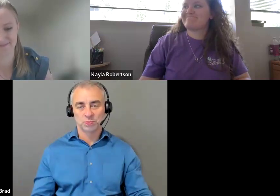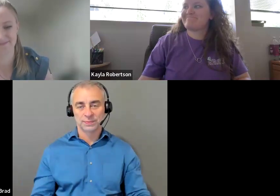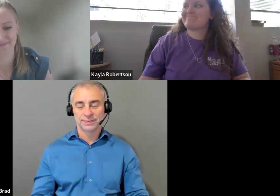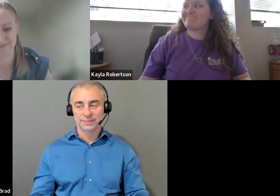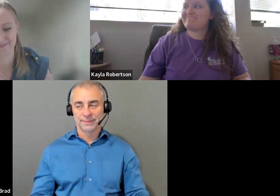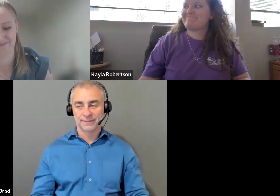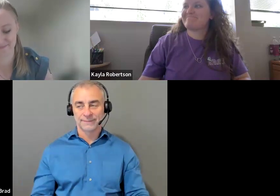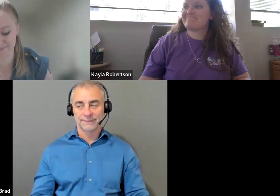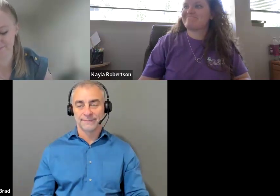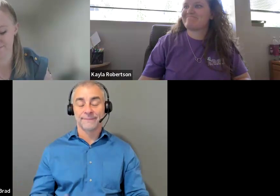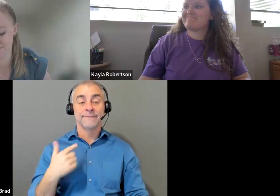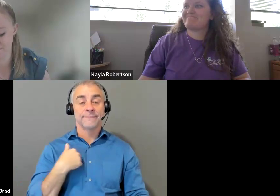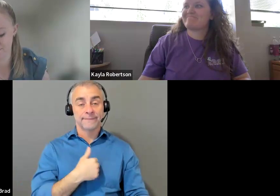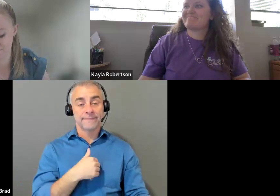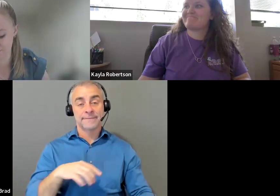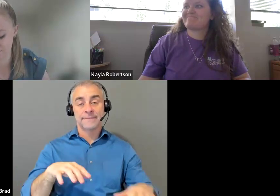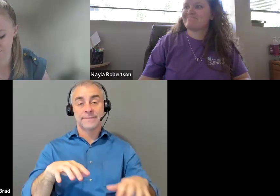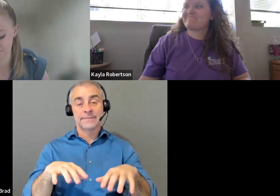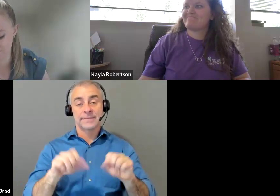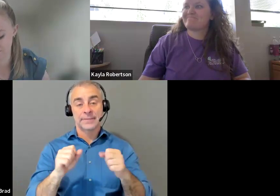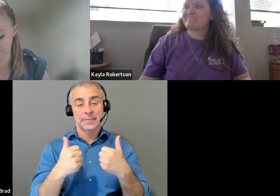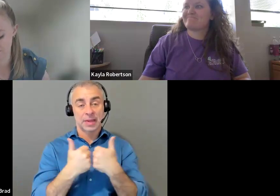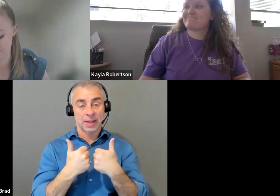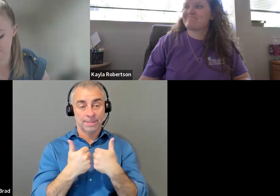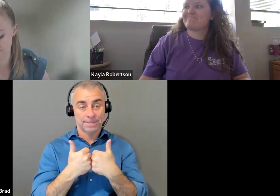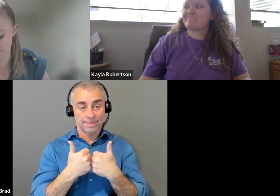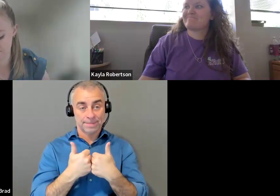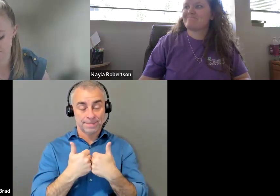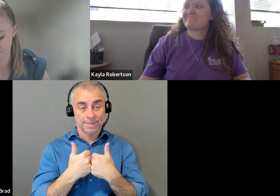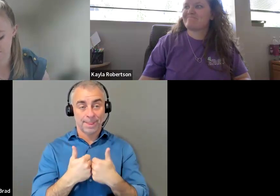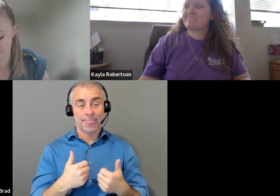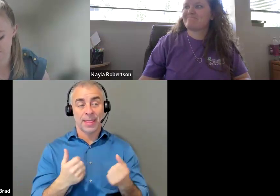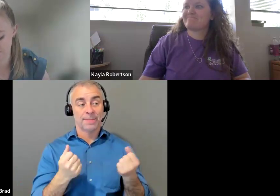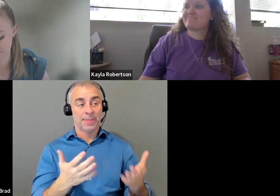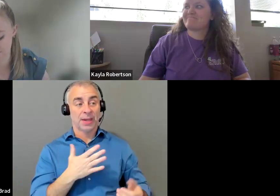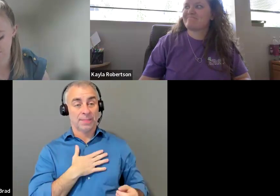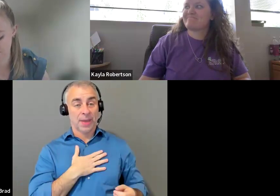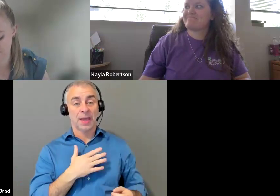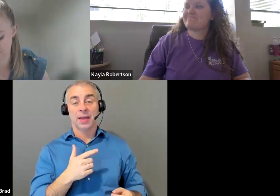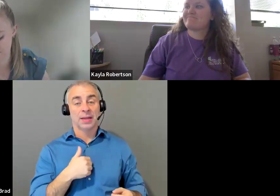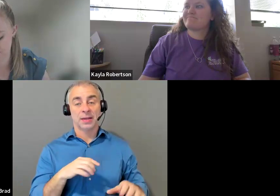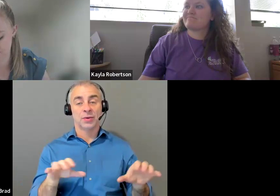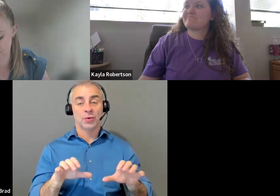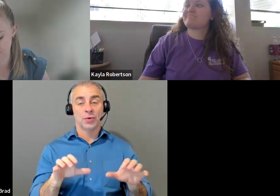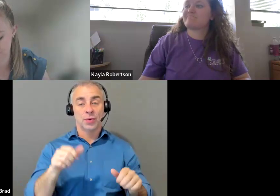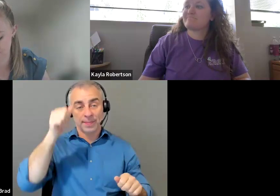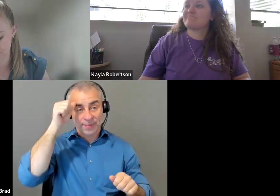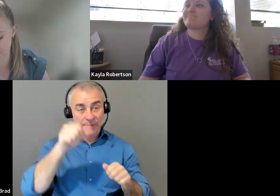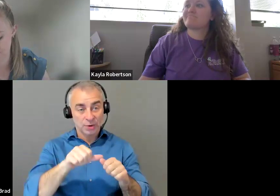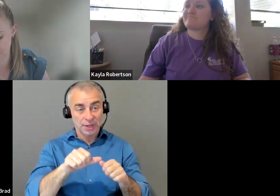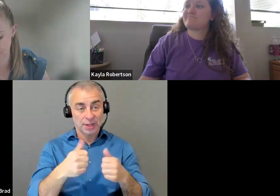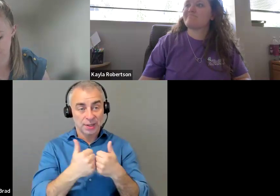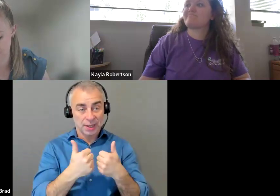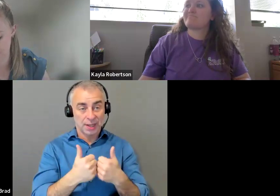There are games. I know for a lot of my students, I do memory games. Sometimes I'll do like